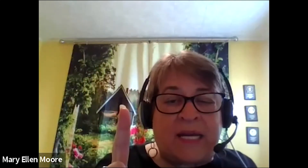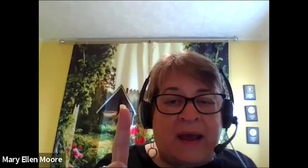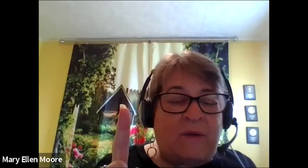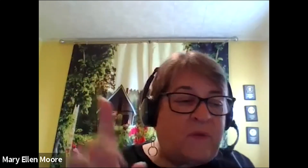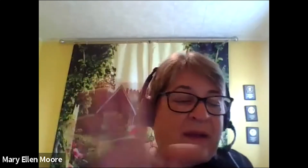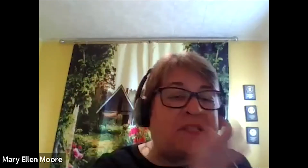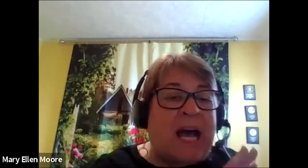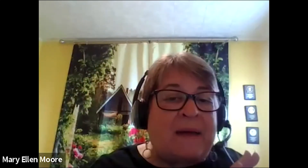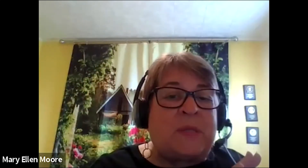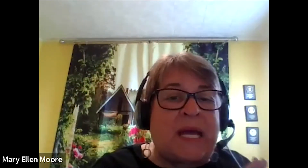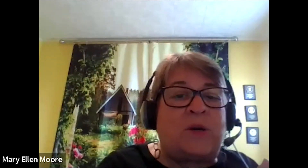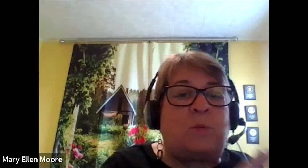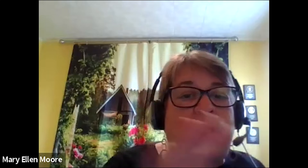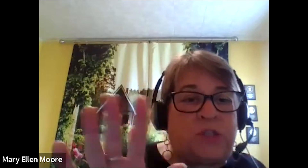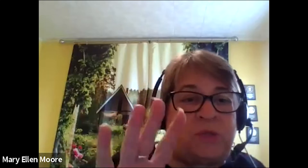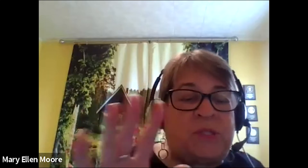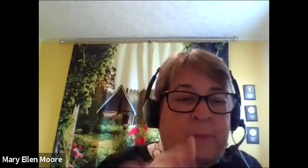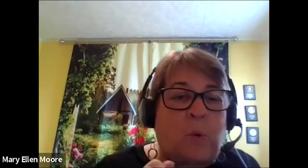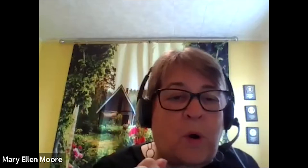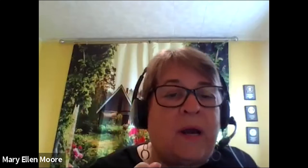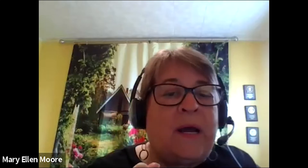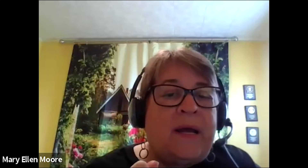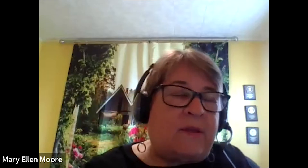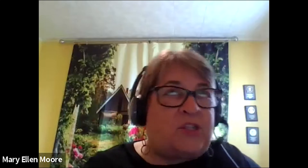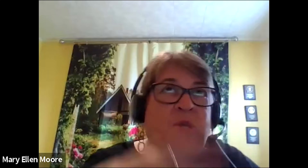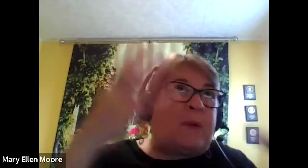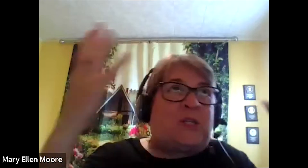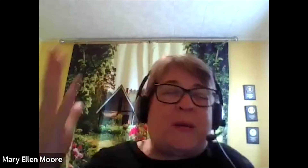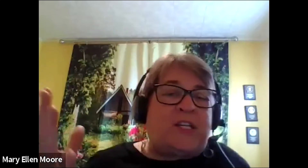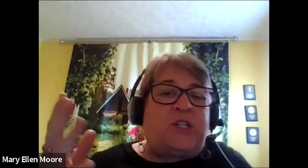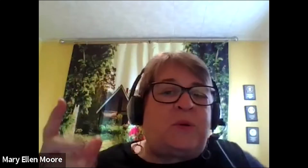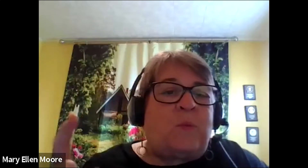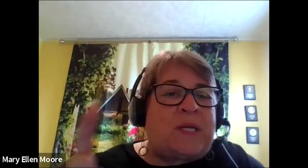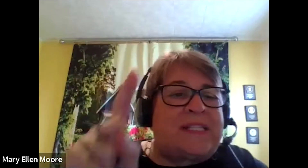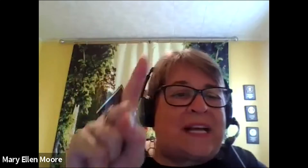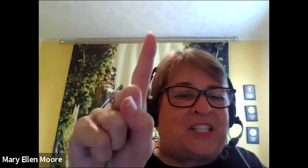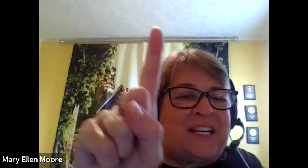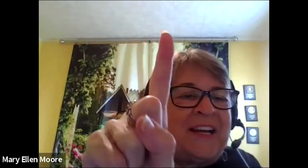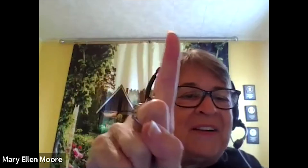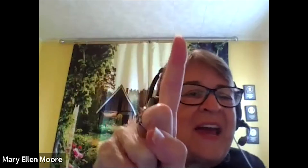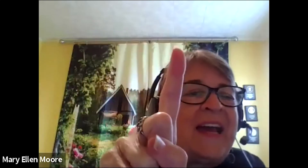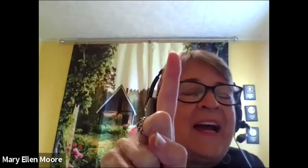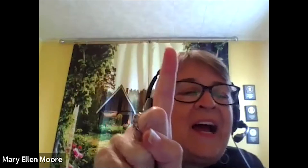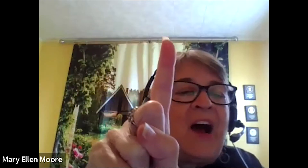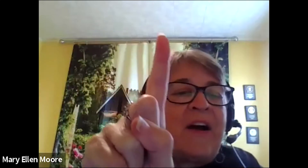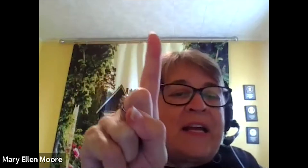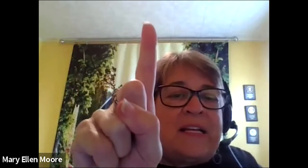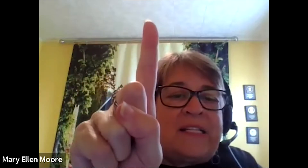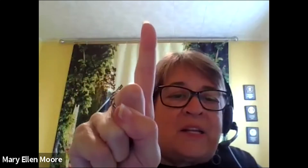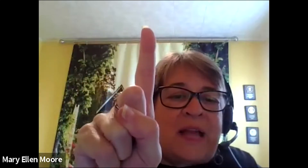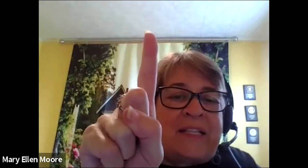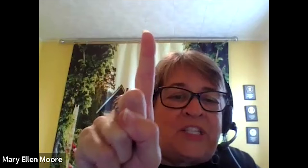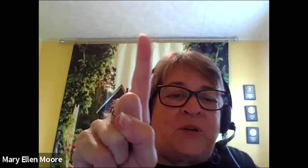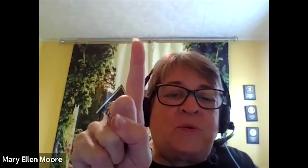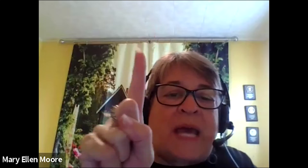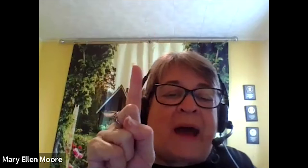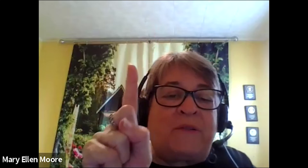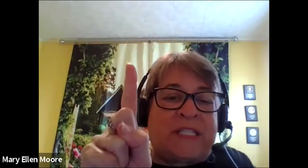now. If we have time later, we'll do some more. There's so much we could do in one session. Okay, all right, so let's do count to